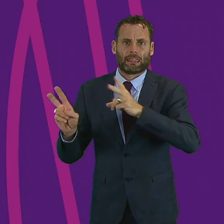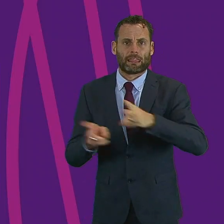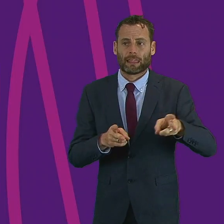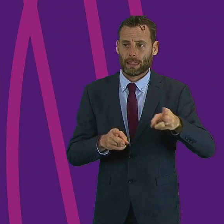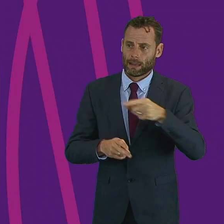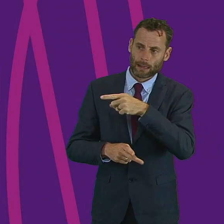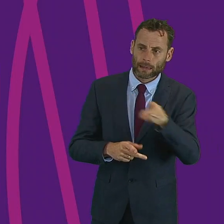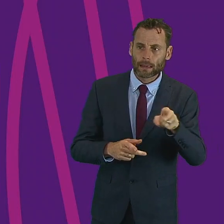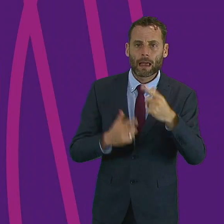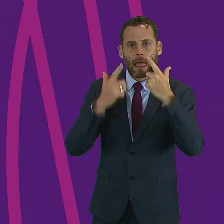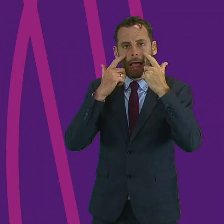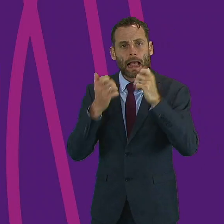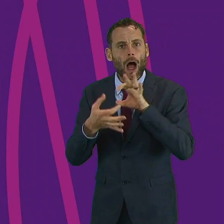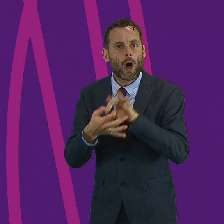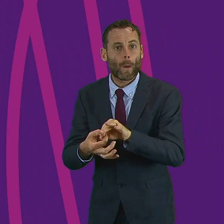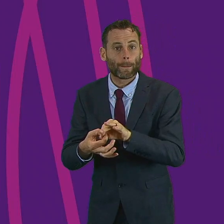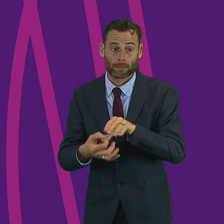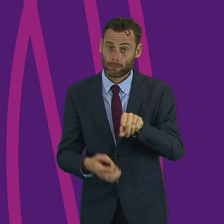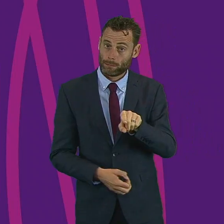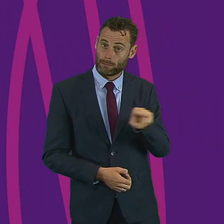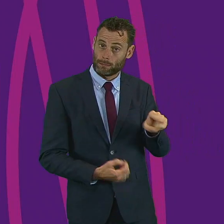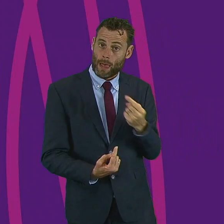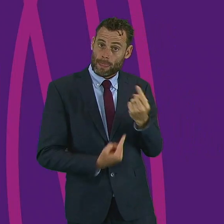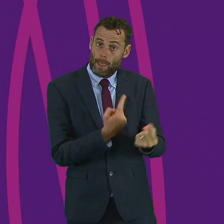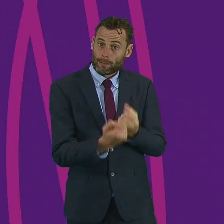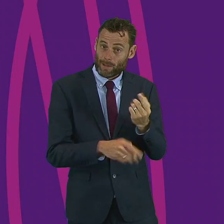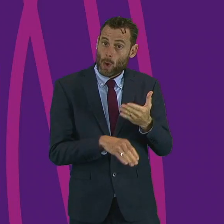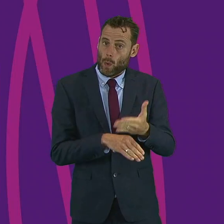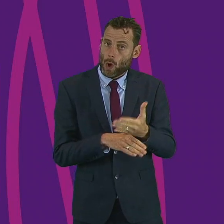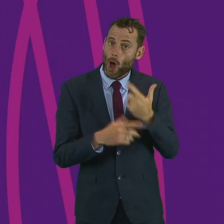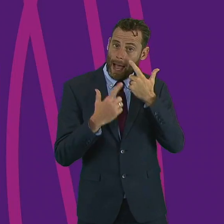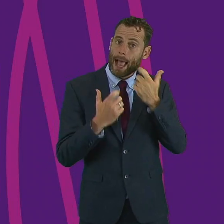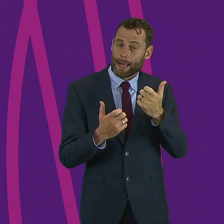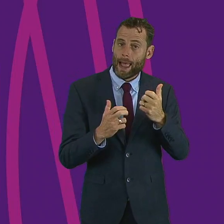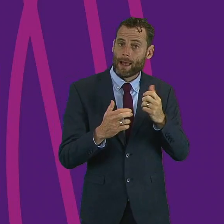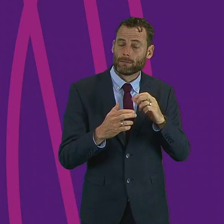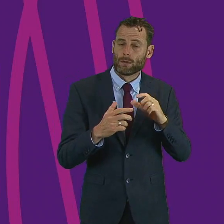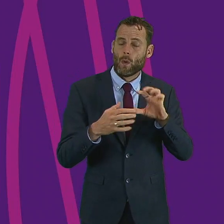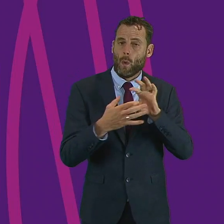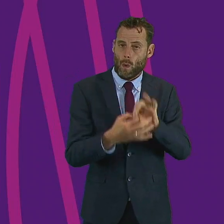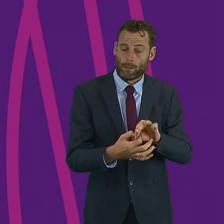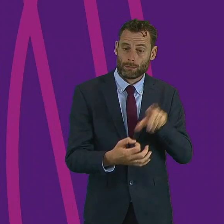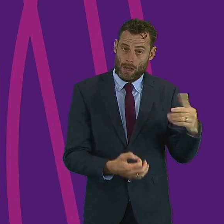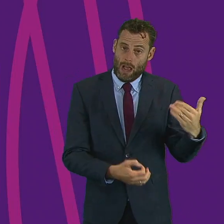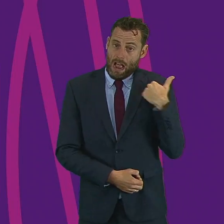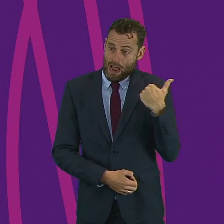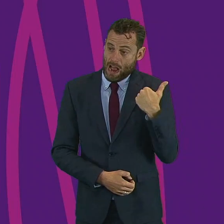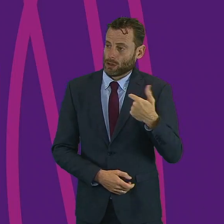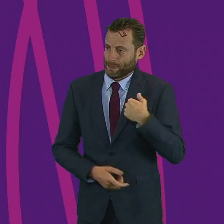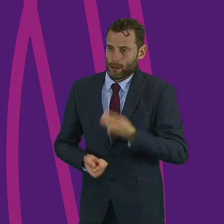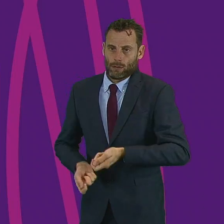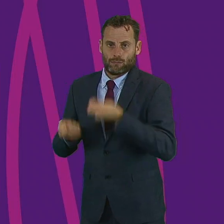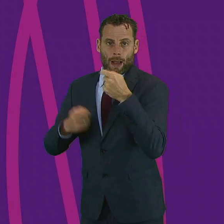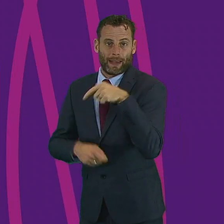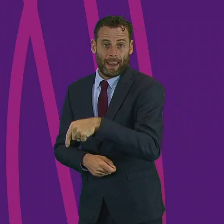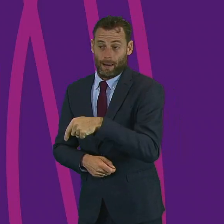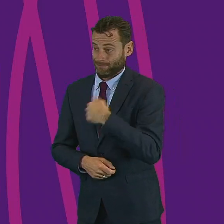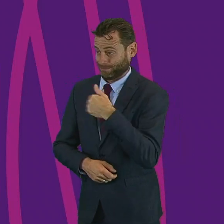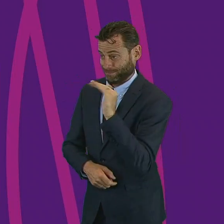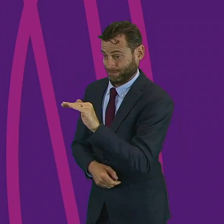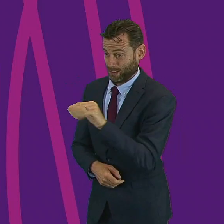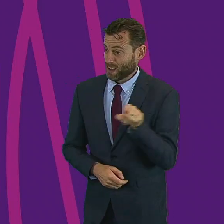as well. Richard Leonard. Thank you. And I wonder if the First Minister, as part of her considerations, could